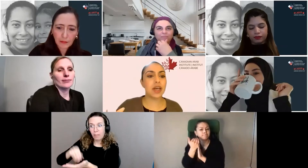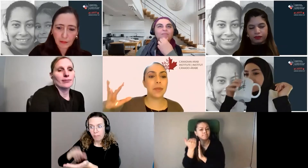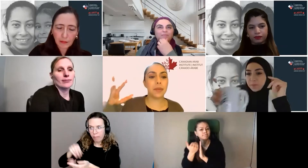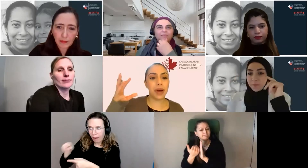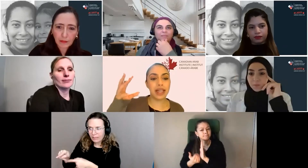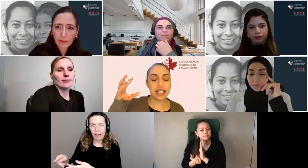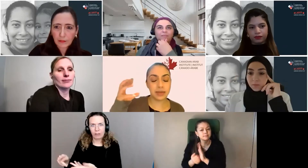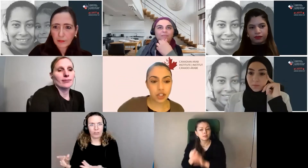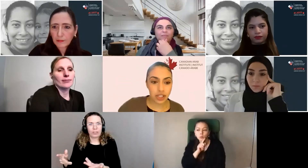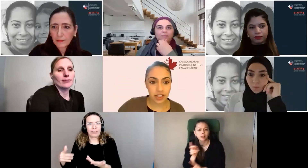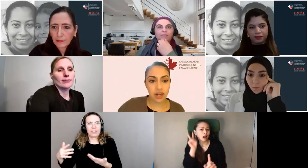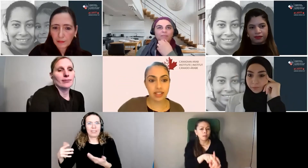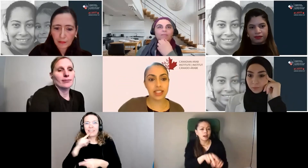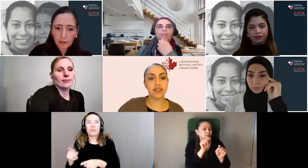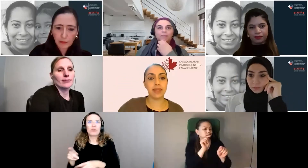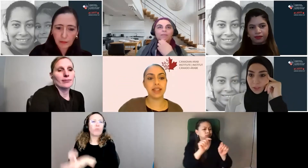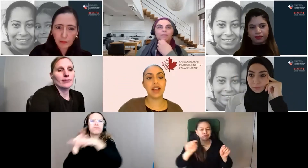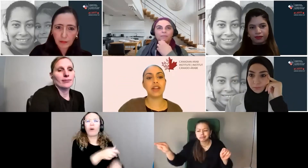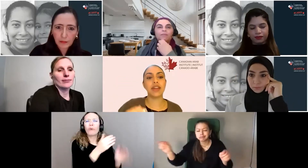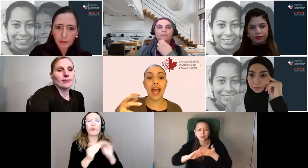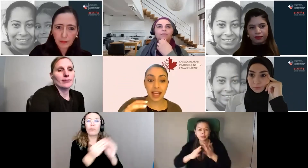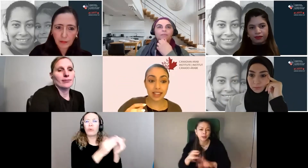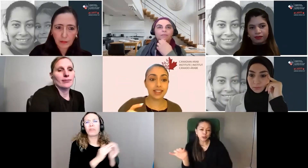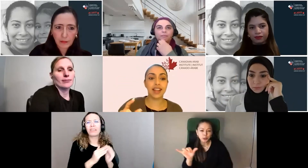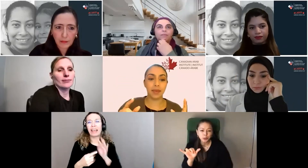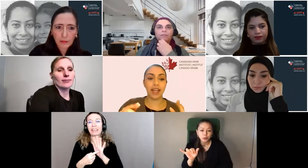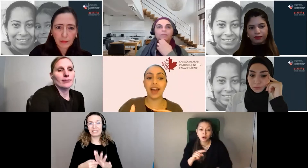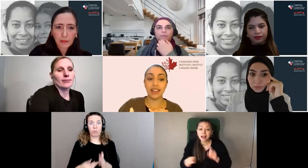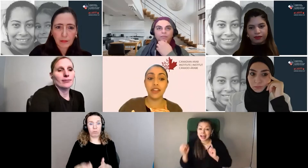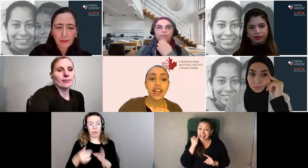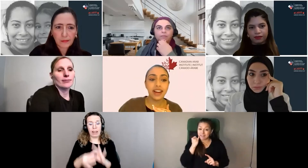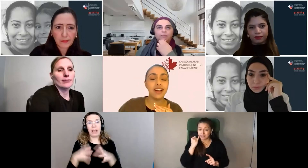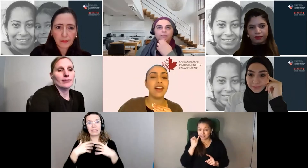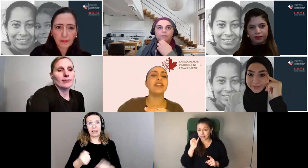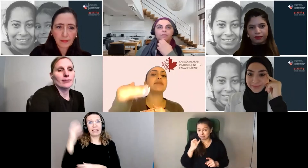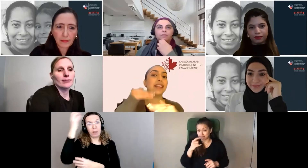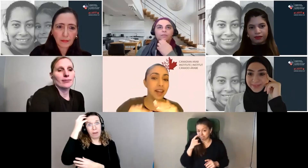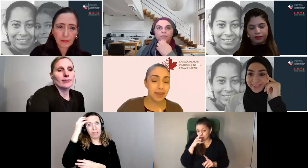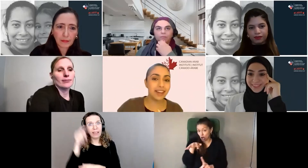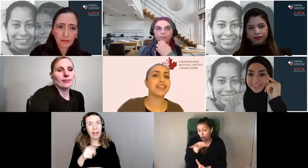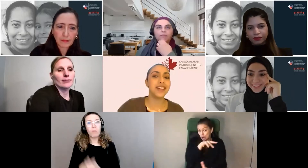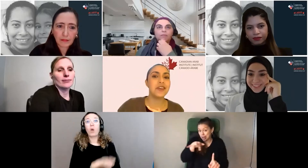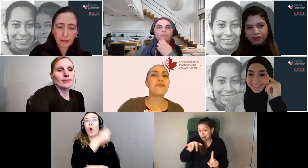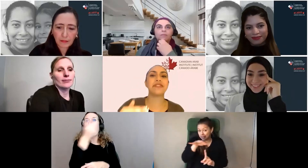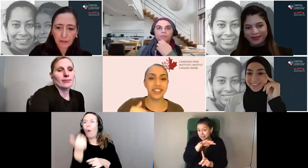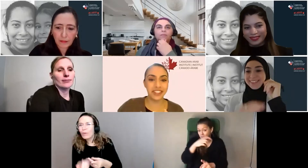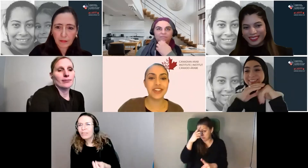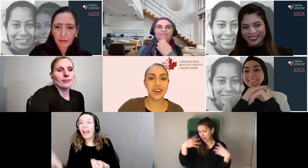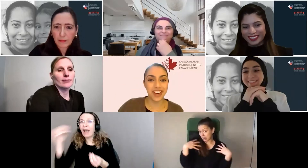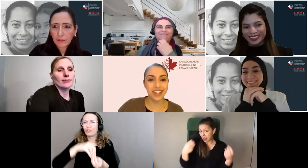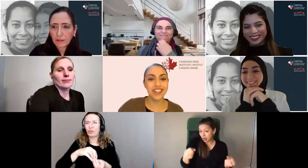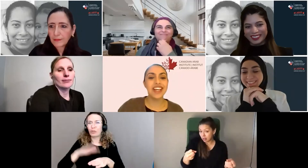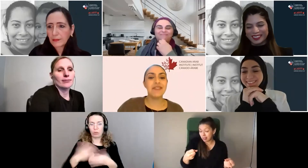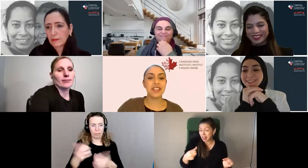communities, but especially in the context of mental health. And I'm going to add another layer of this pandemic. We've learned